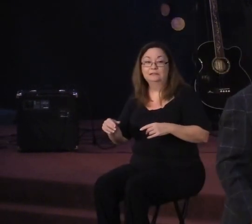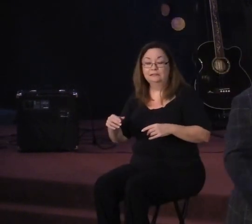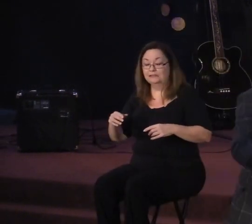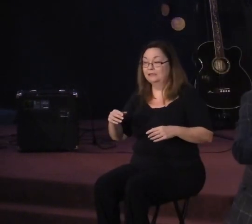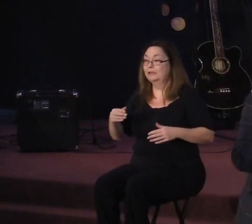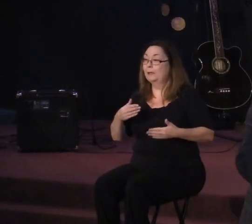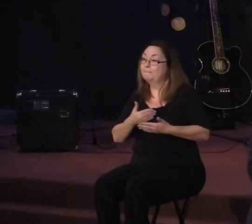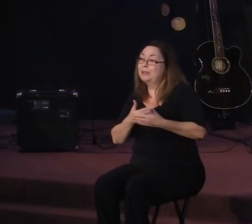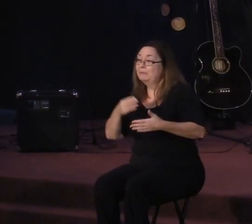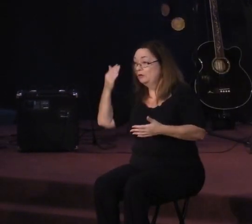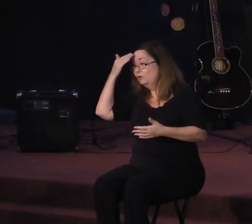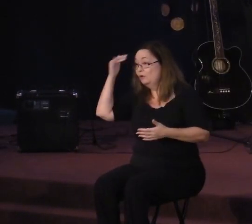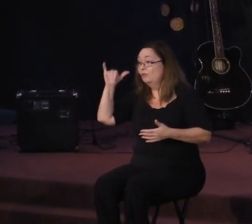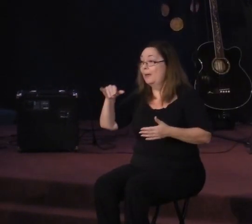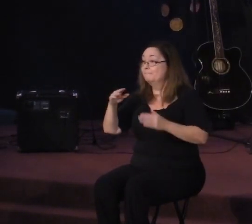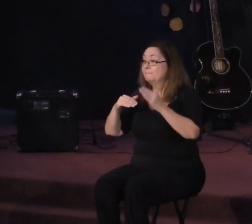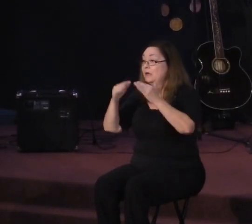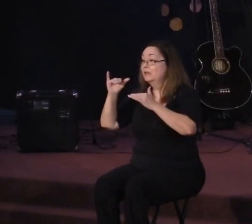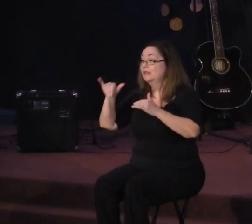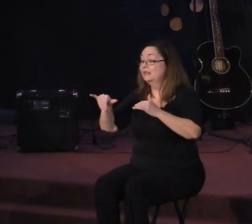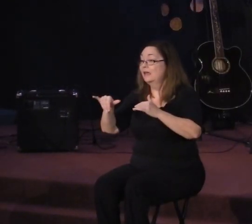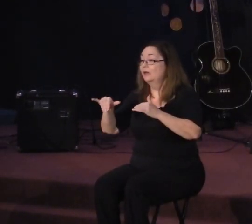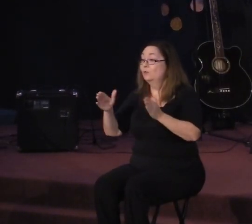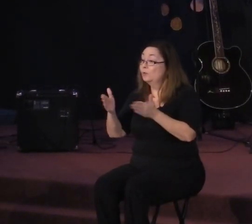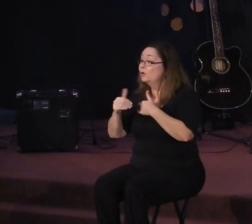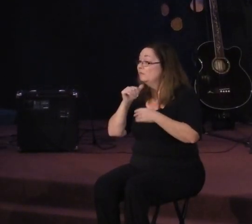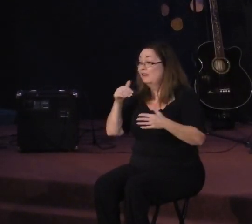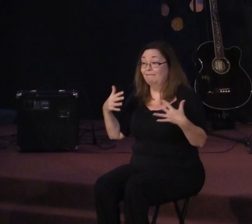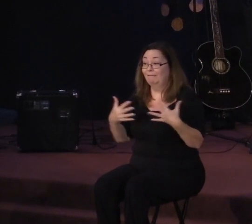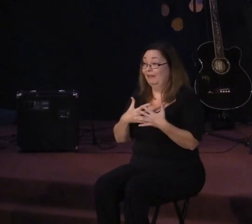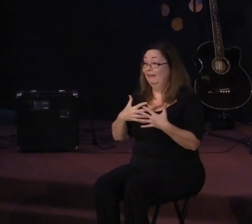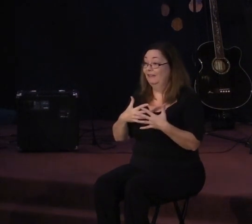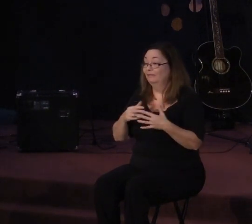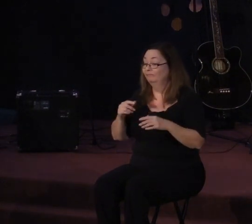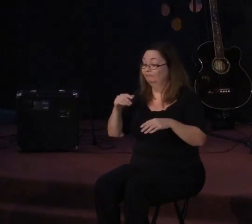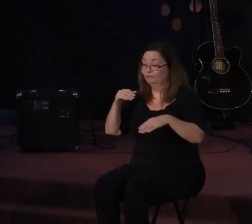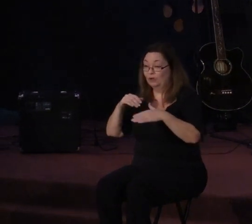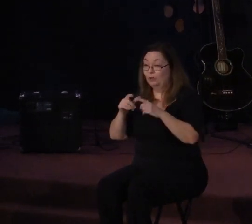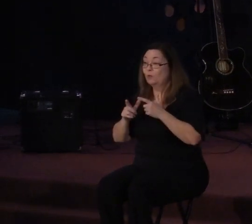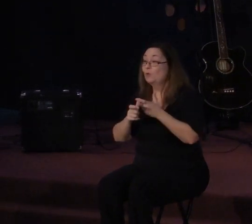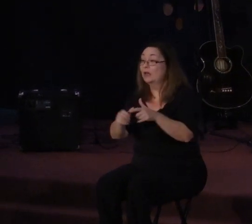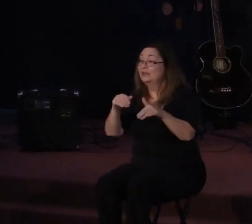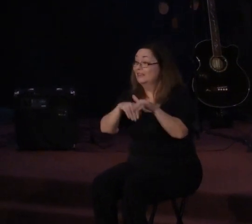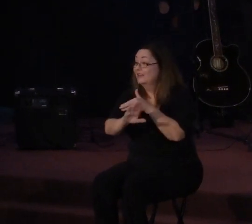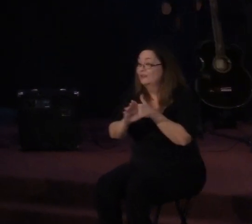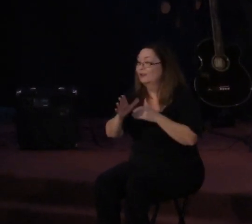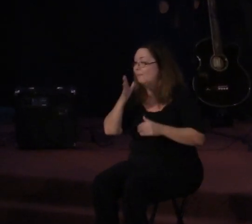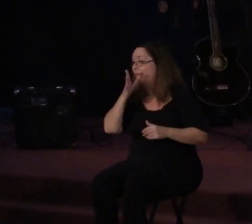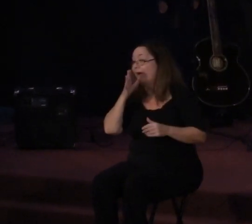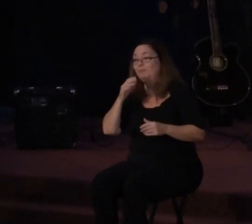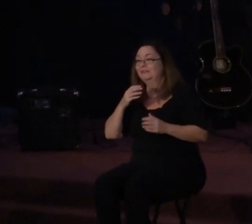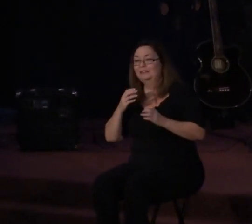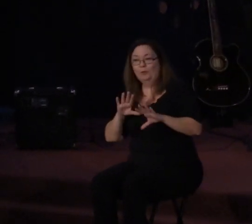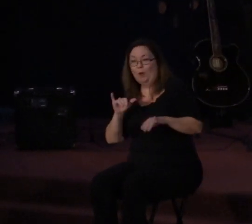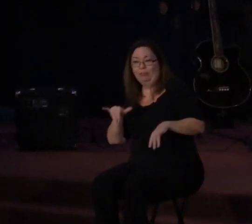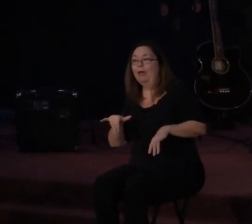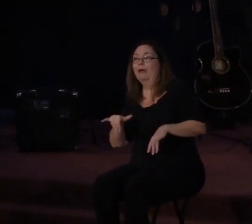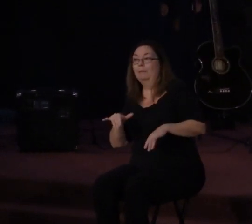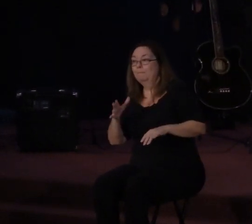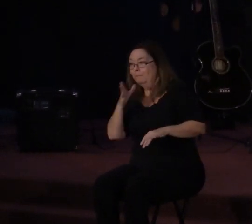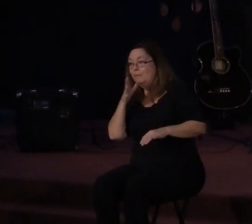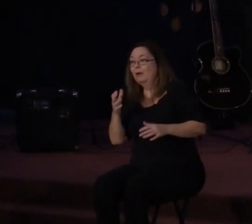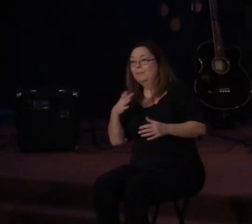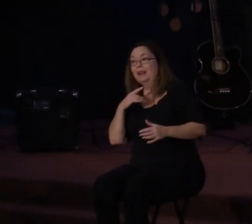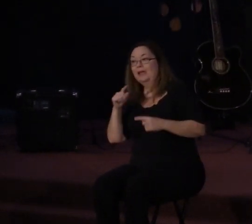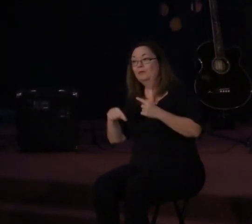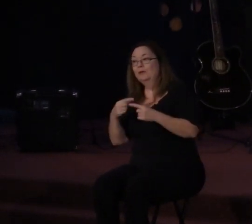He knew that building. He knew that room. It didn't frighten him at all. He just ran right in there. Well, Mom didn't want that. Mom